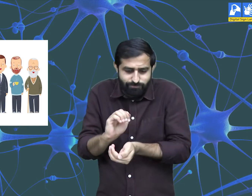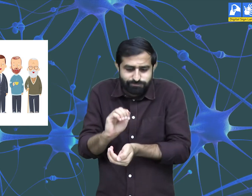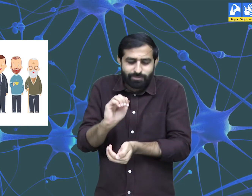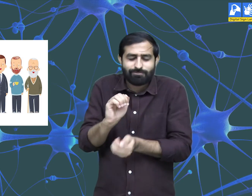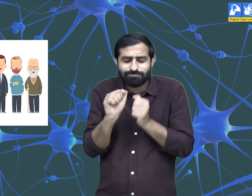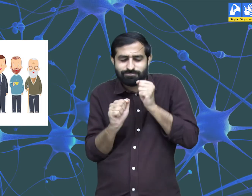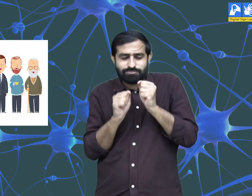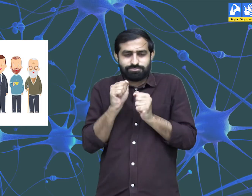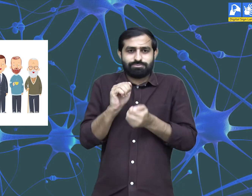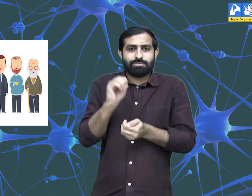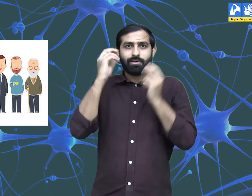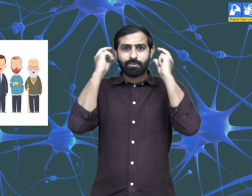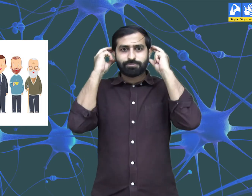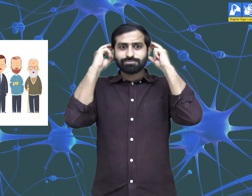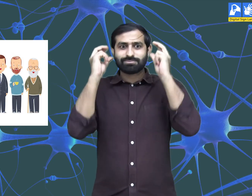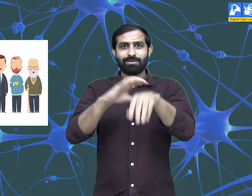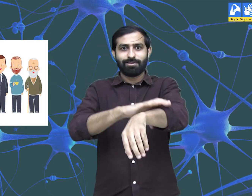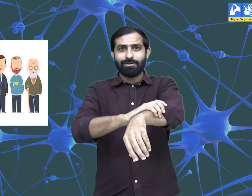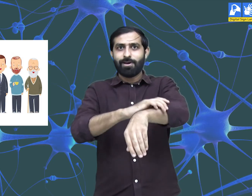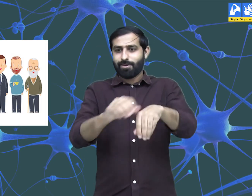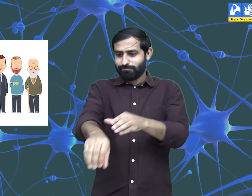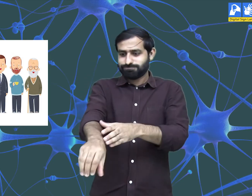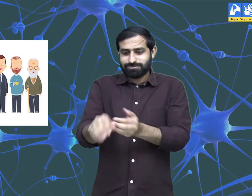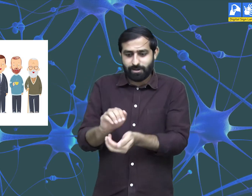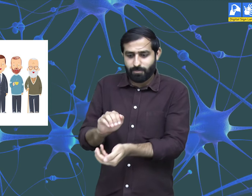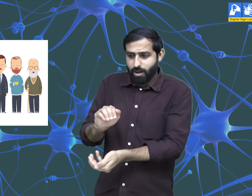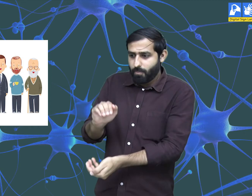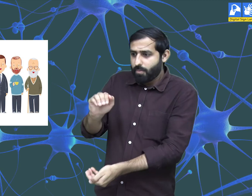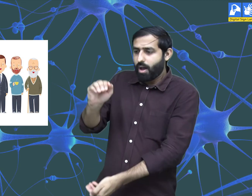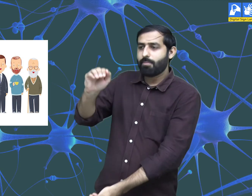into babies to adults.